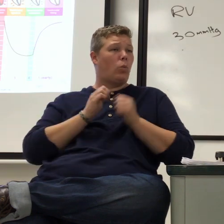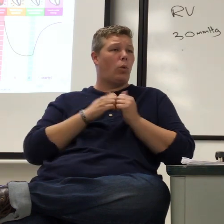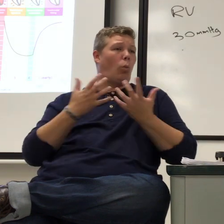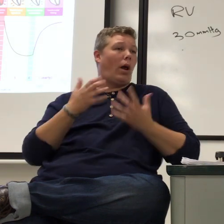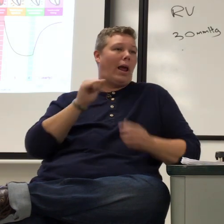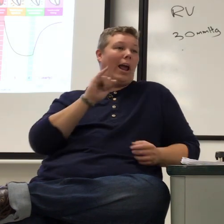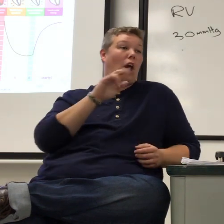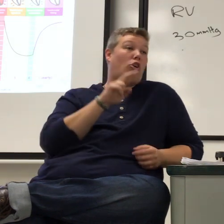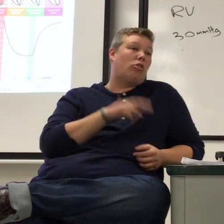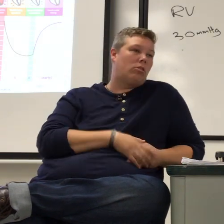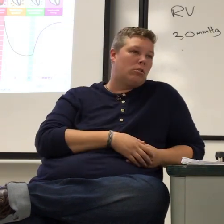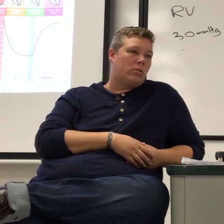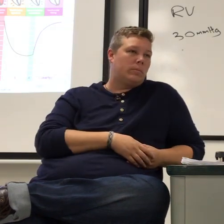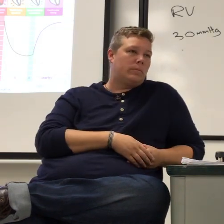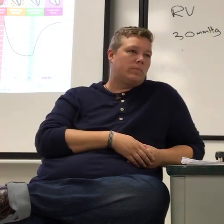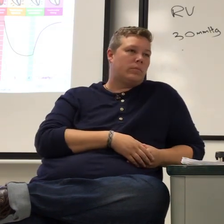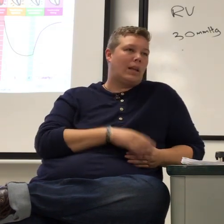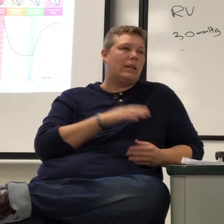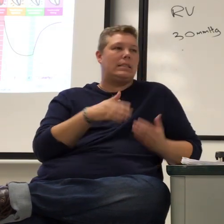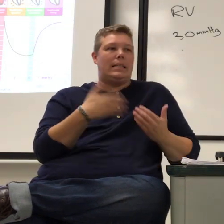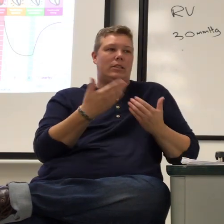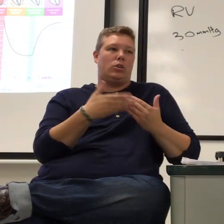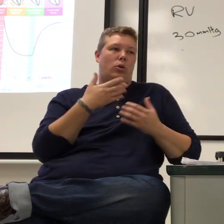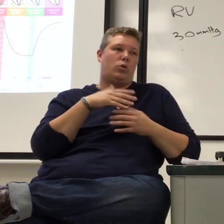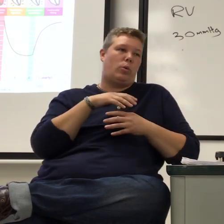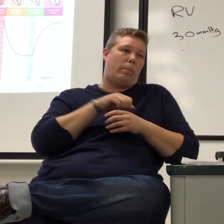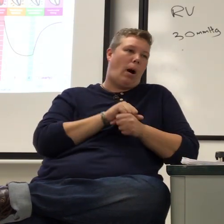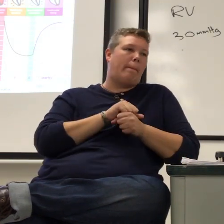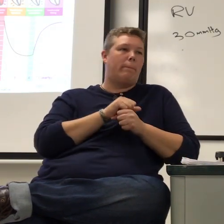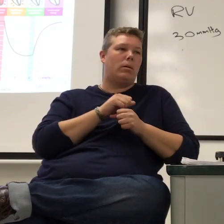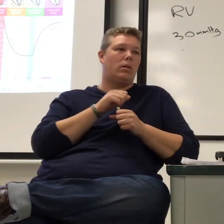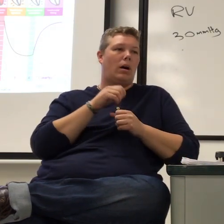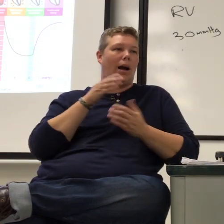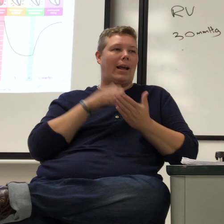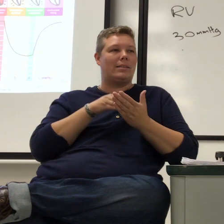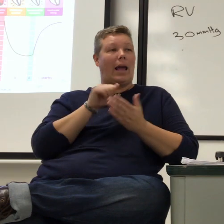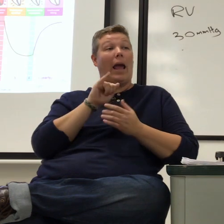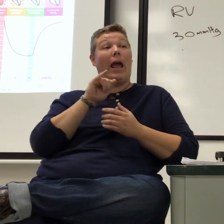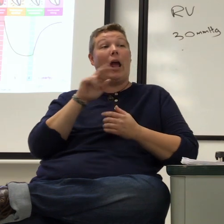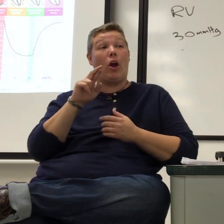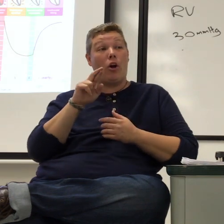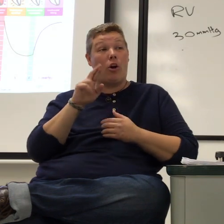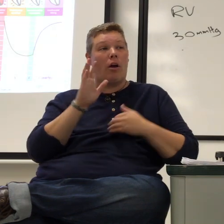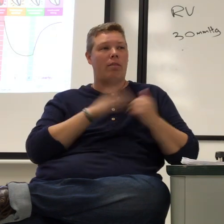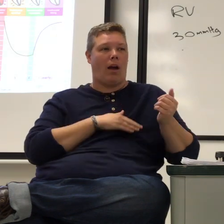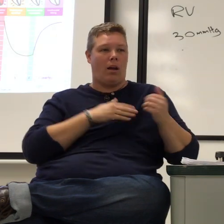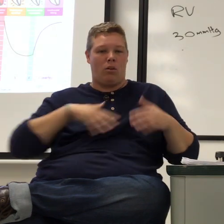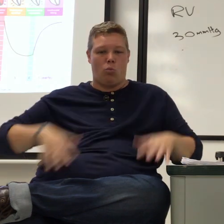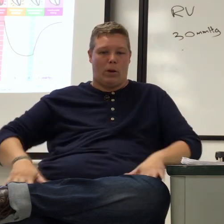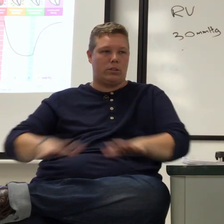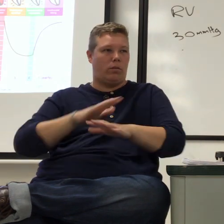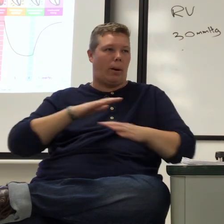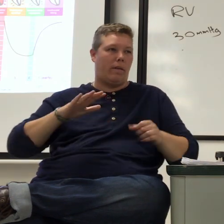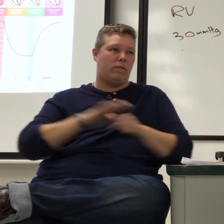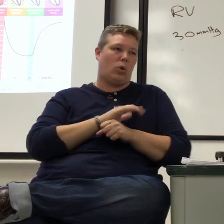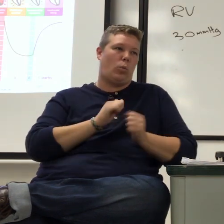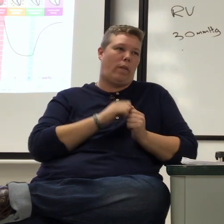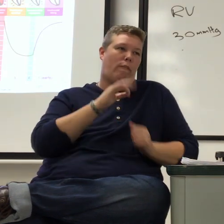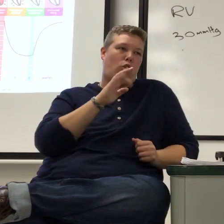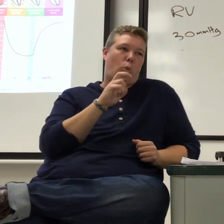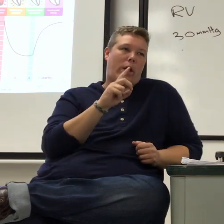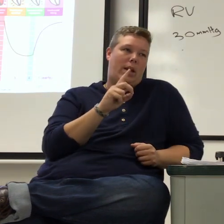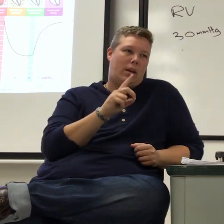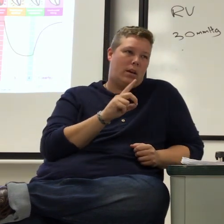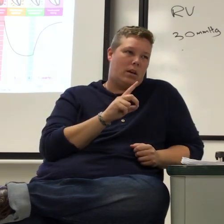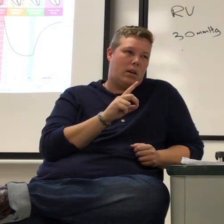Air. And it's easier to pump against an air medium than everywhere else where it's fluid filled. It's like blowing a